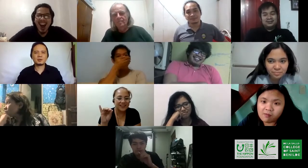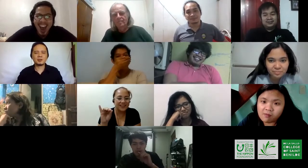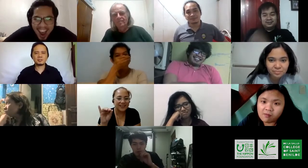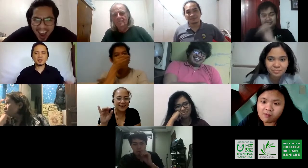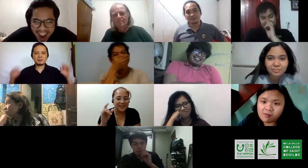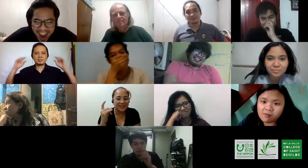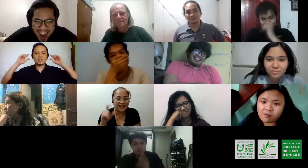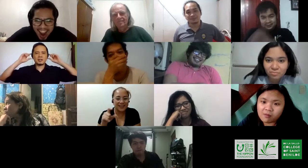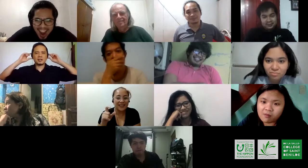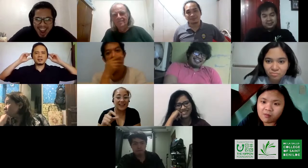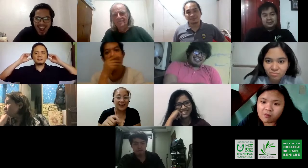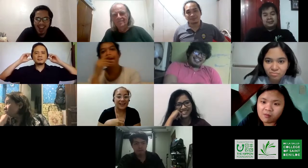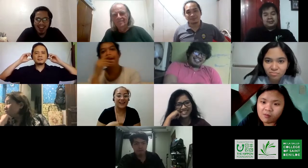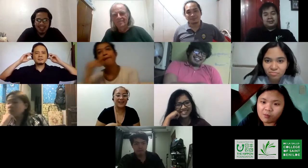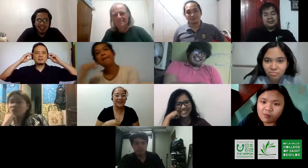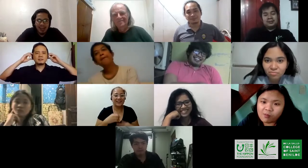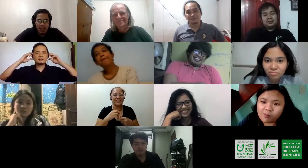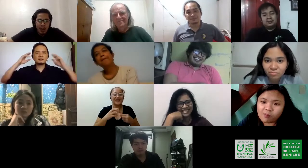Yami couldn't understand her signing.